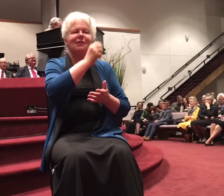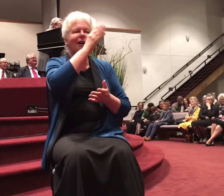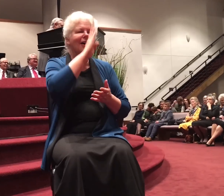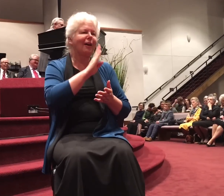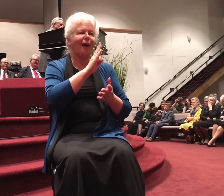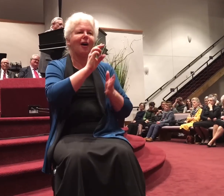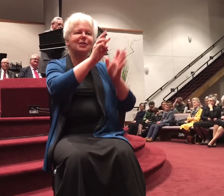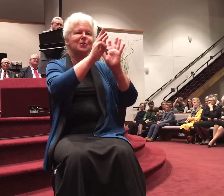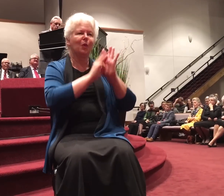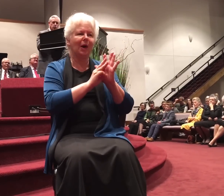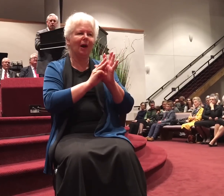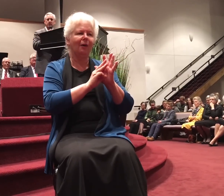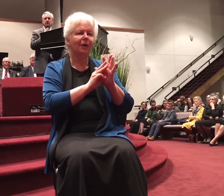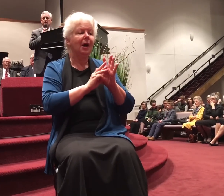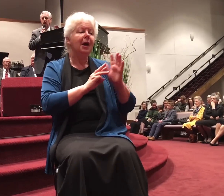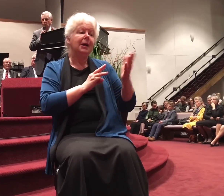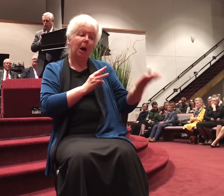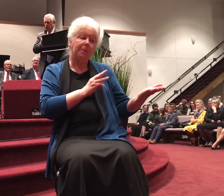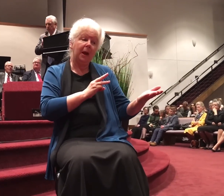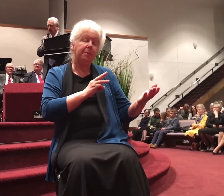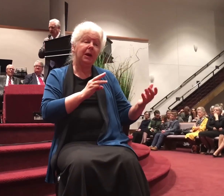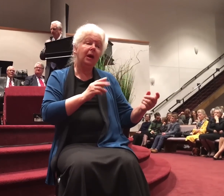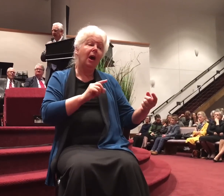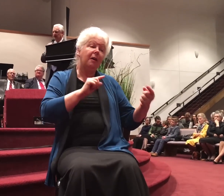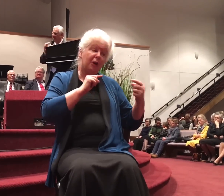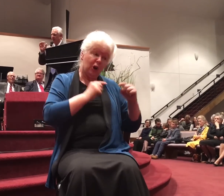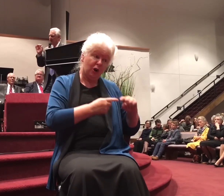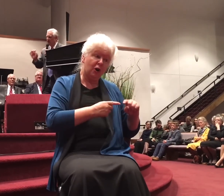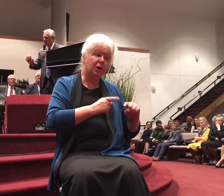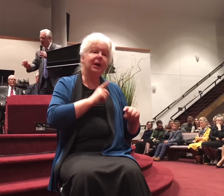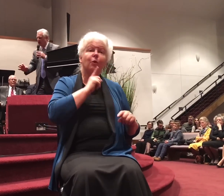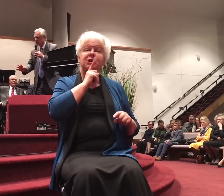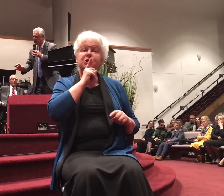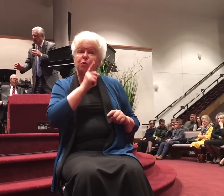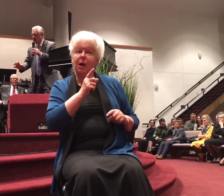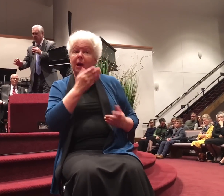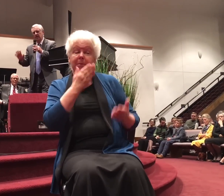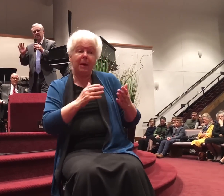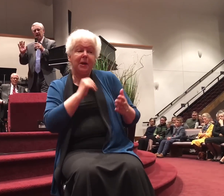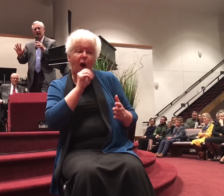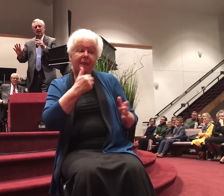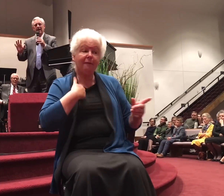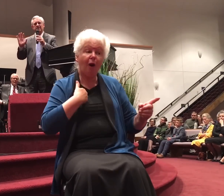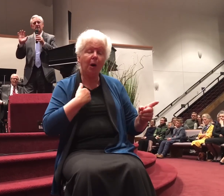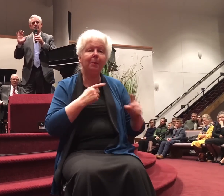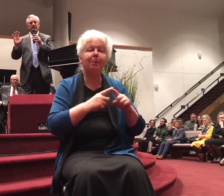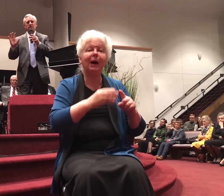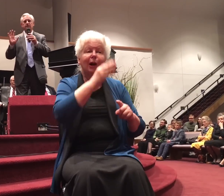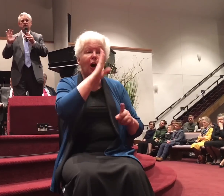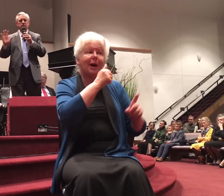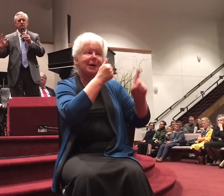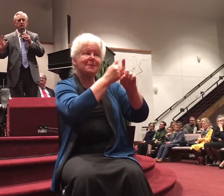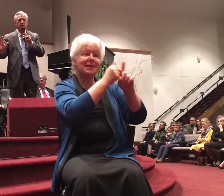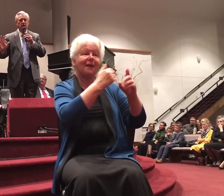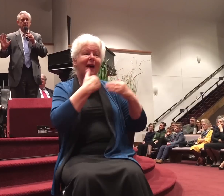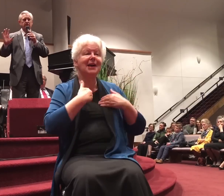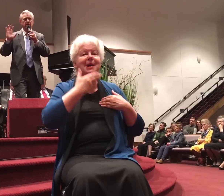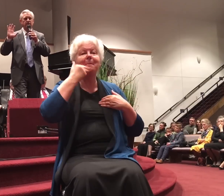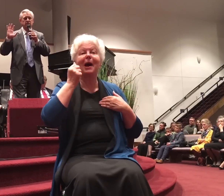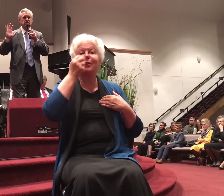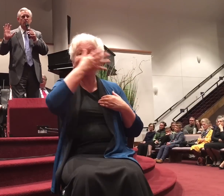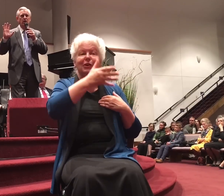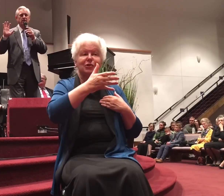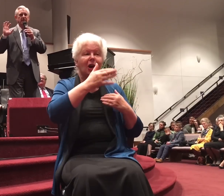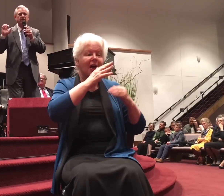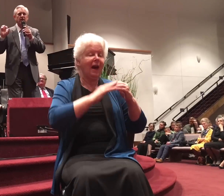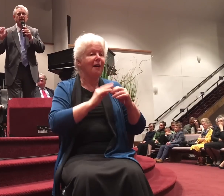wound may have been truly a wound, and it may not have been their fault. But God has a better future than